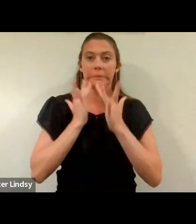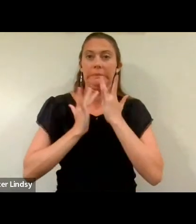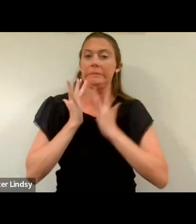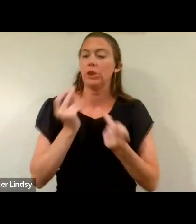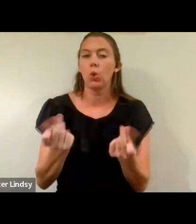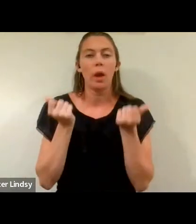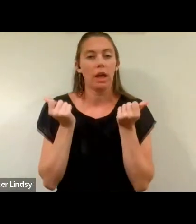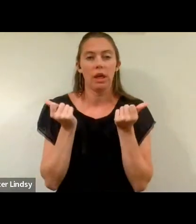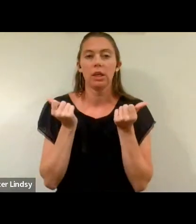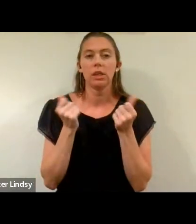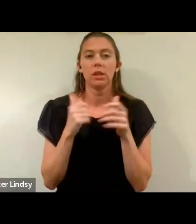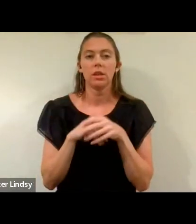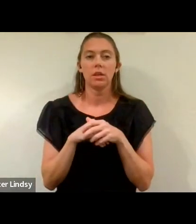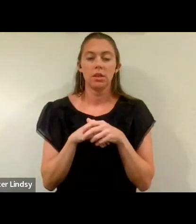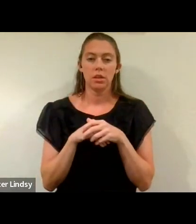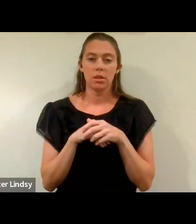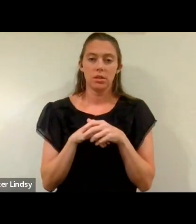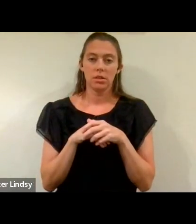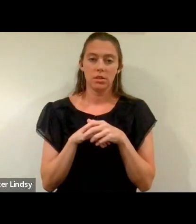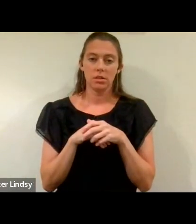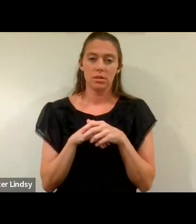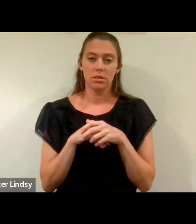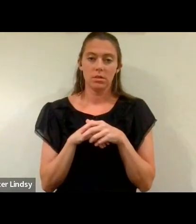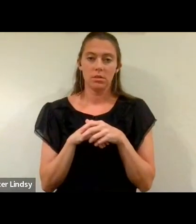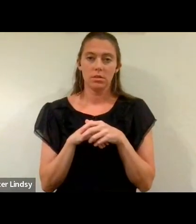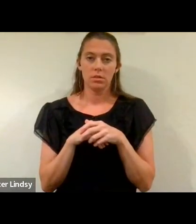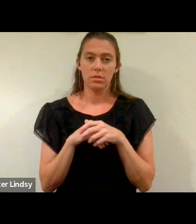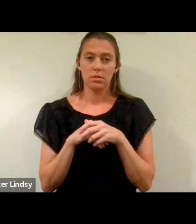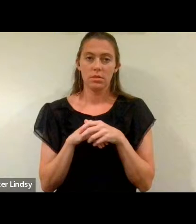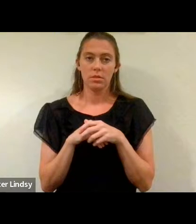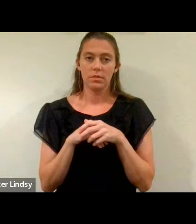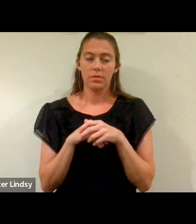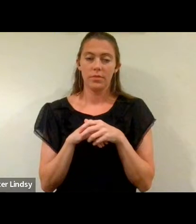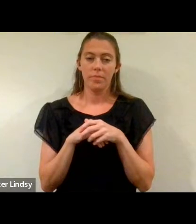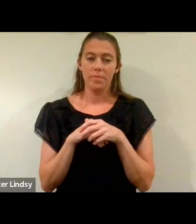We're exceeding our peak, in terms of